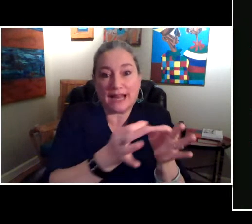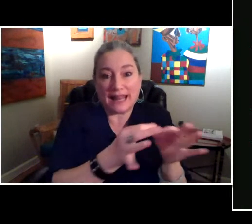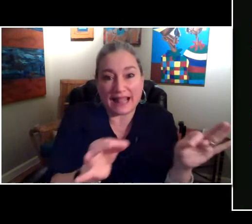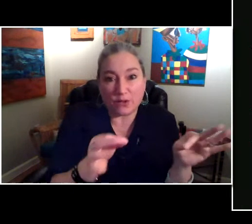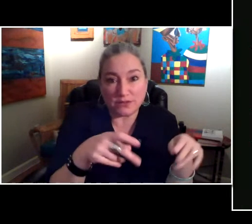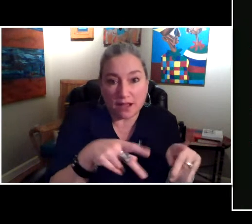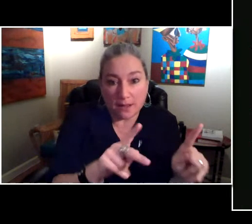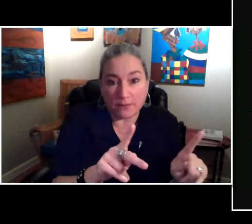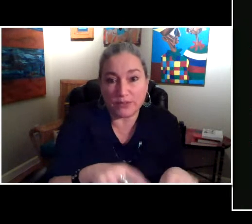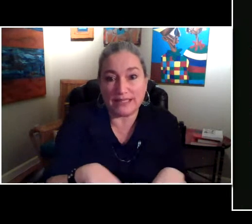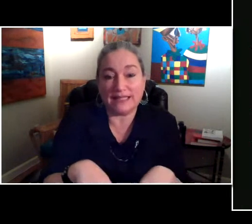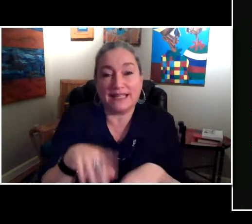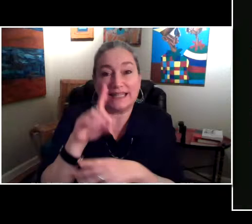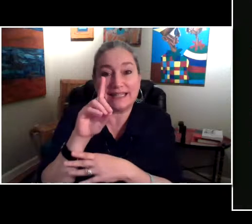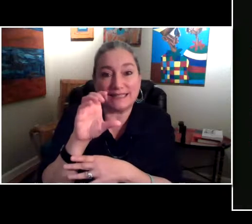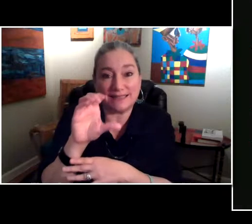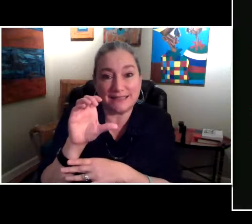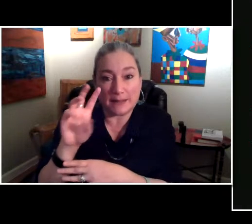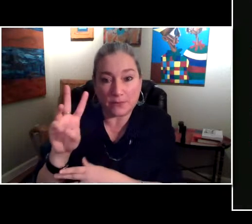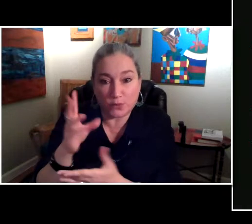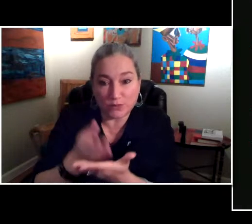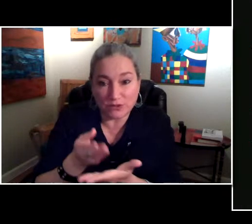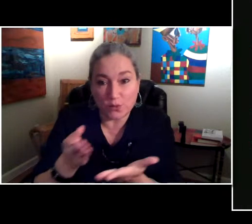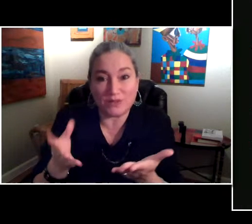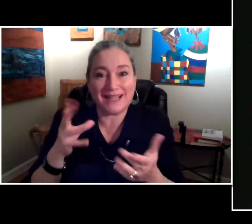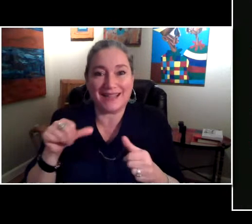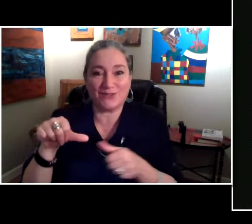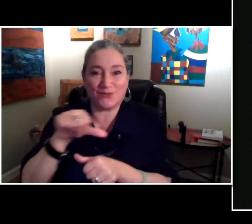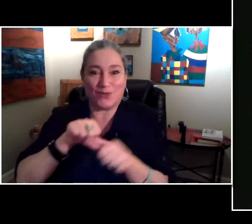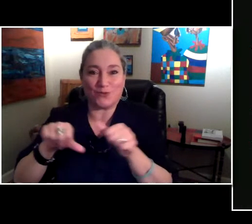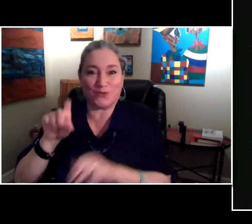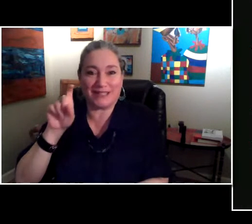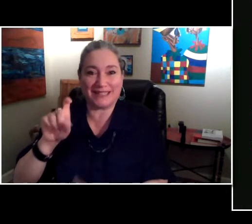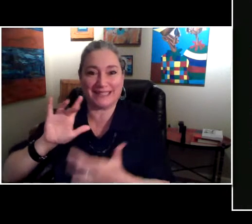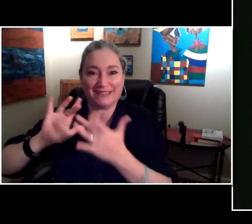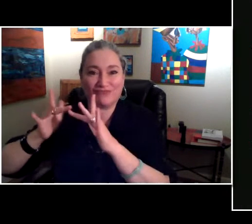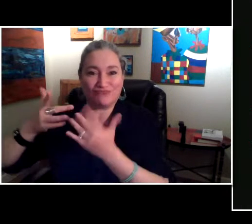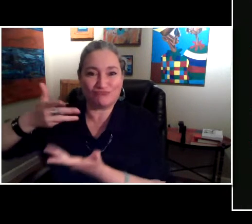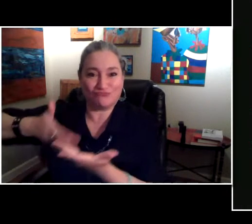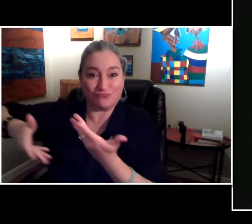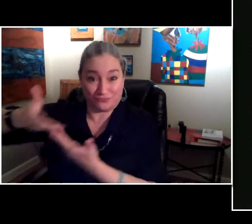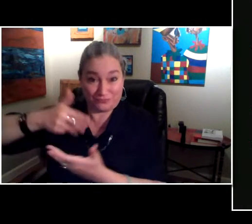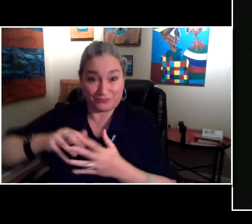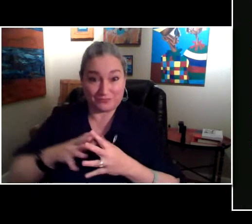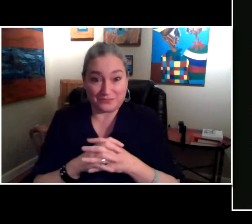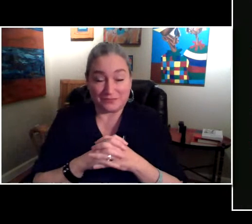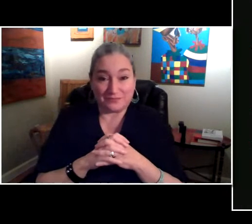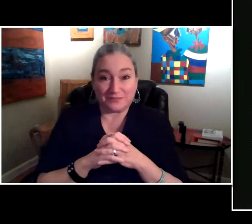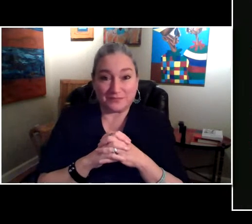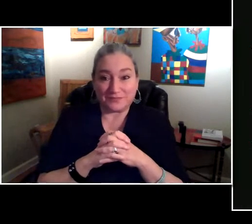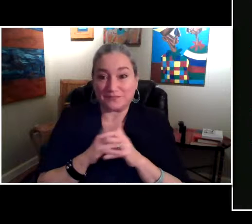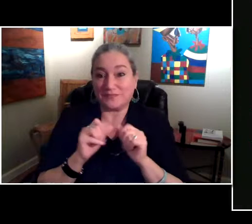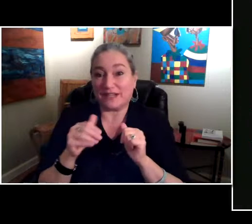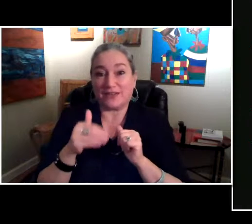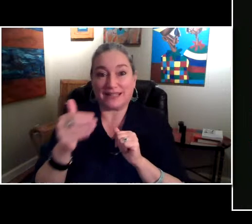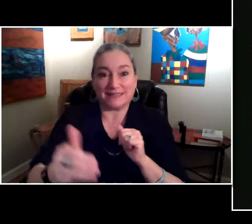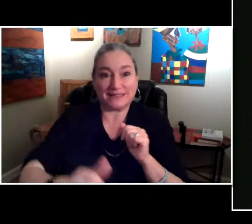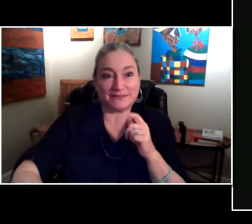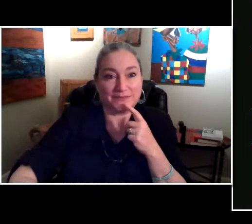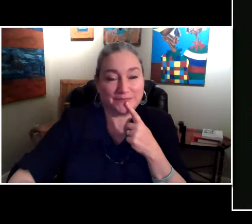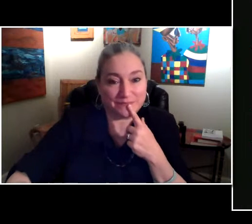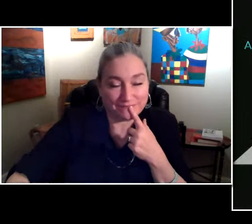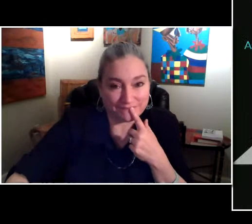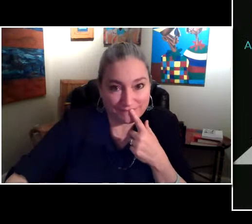child approach that promotes language opportunities and DCCW resources and